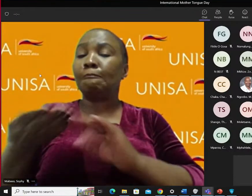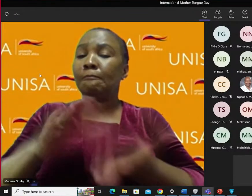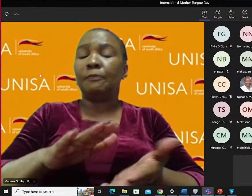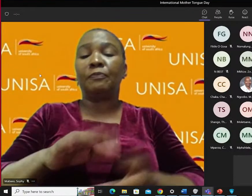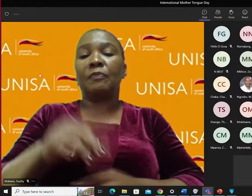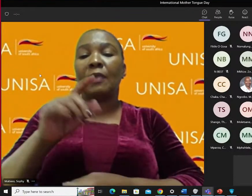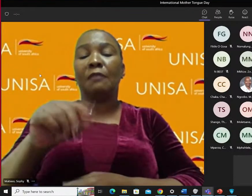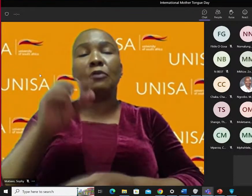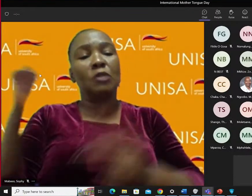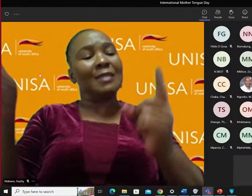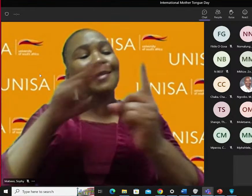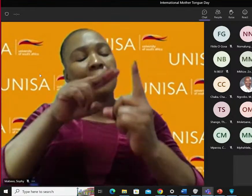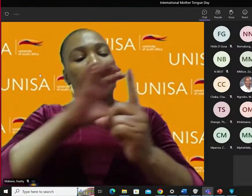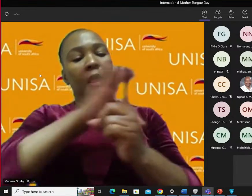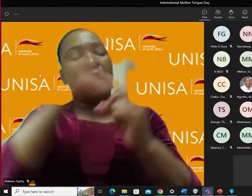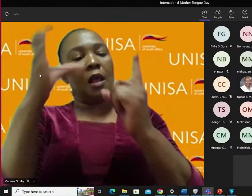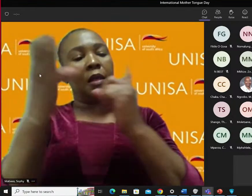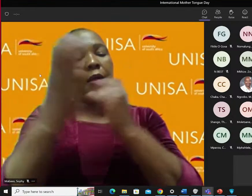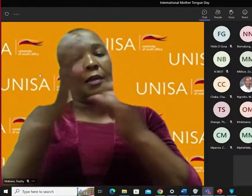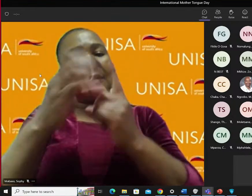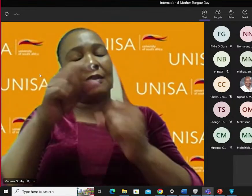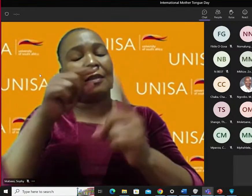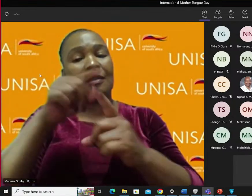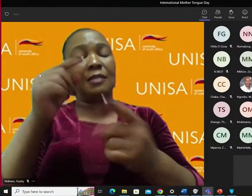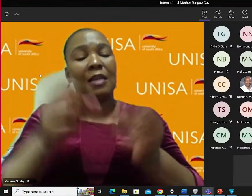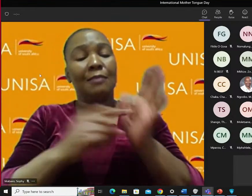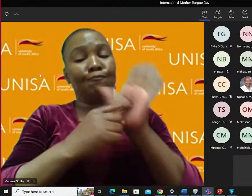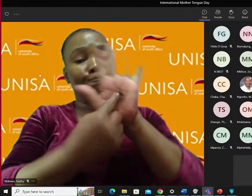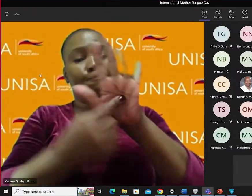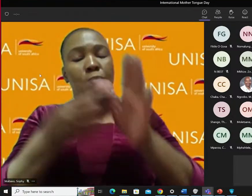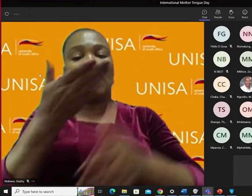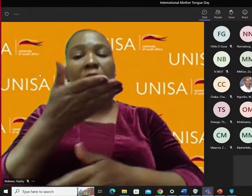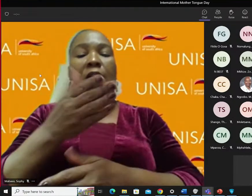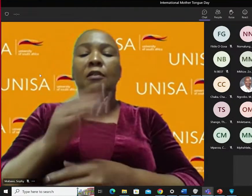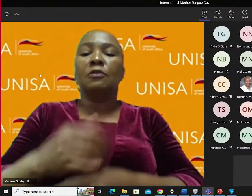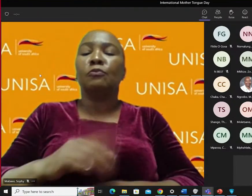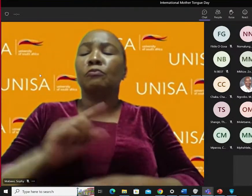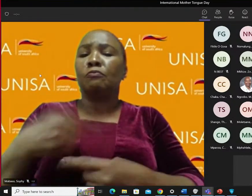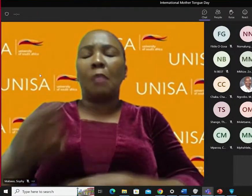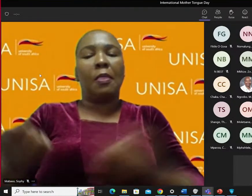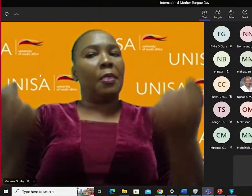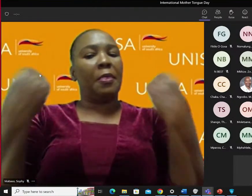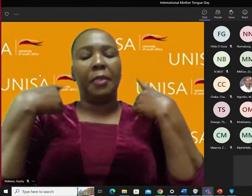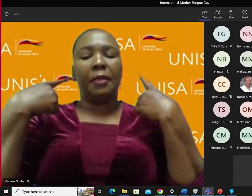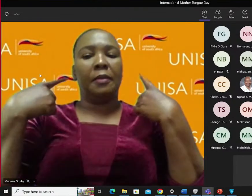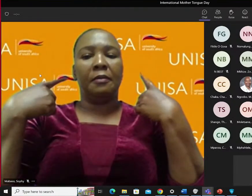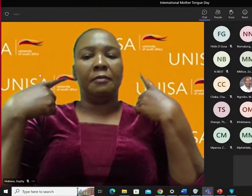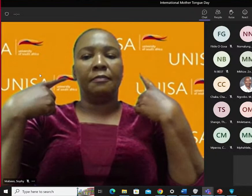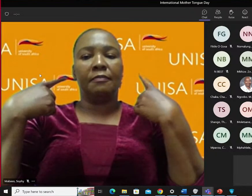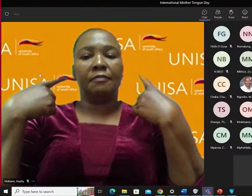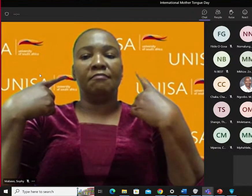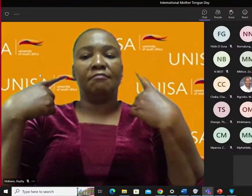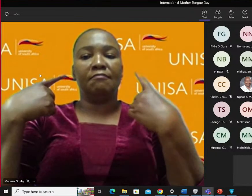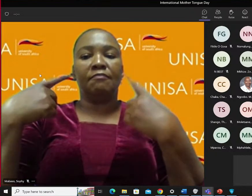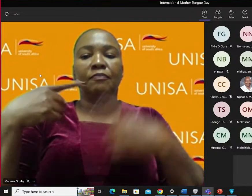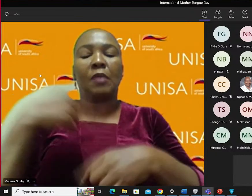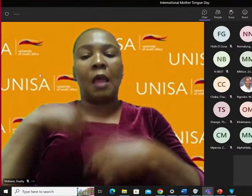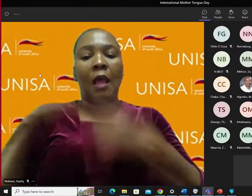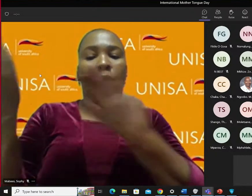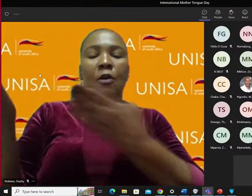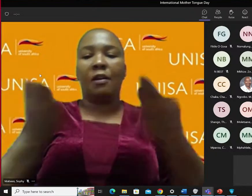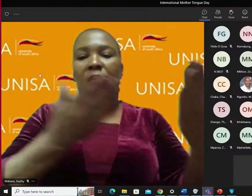cultural artifacts that are displayed there, we won't understand. And I welcome and